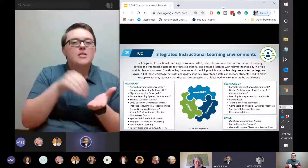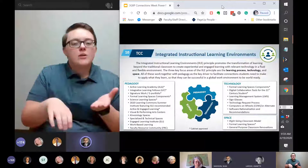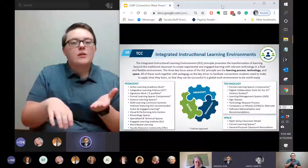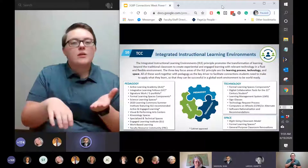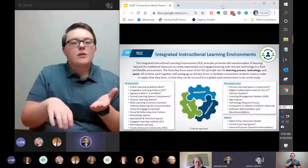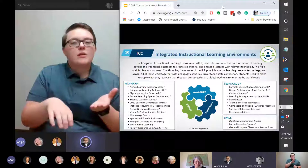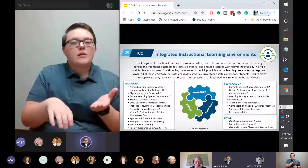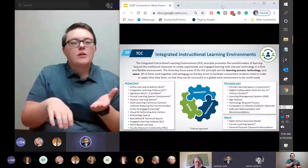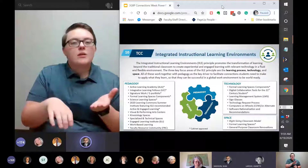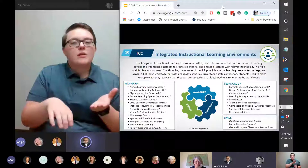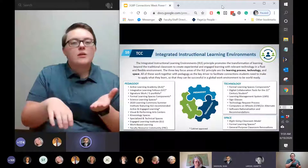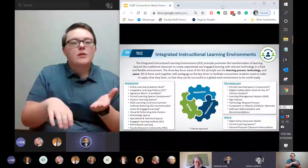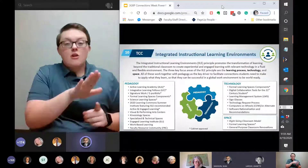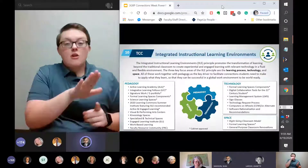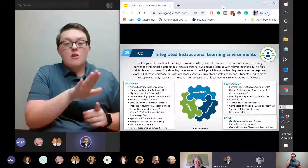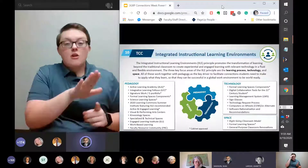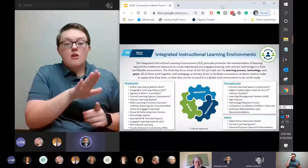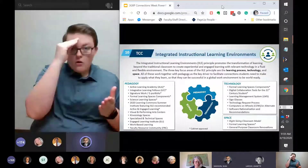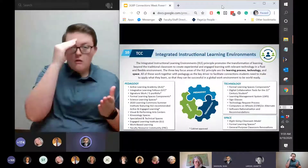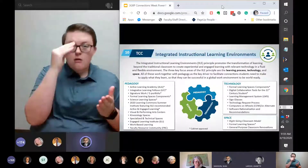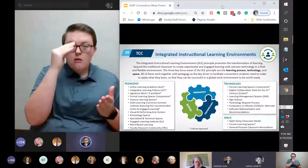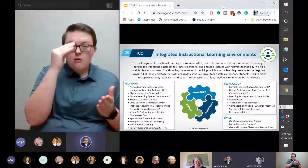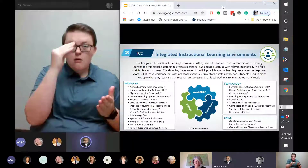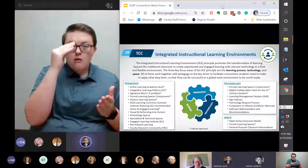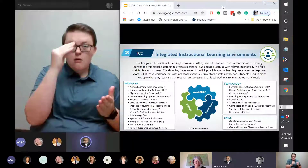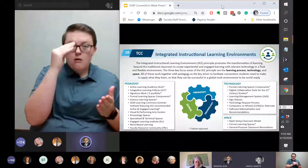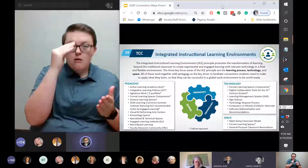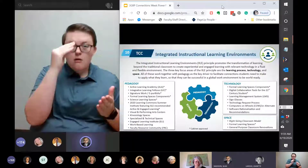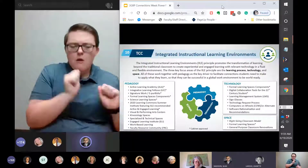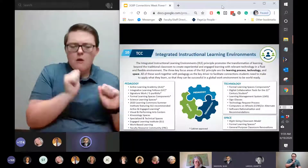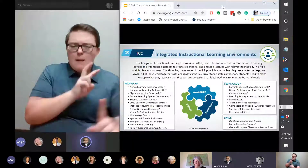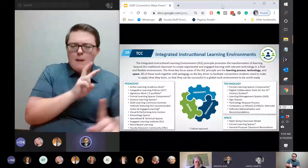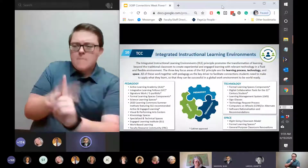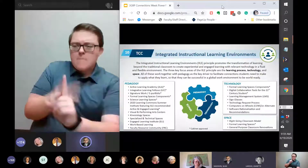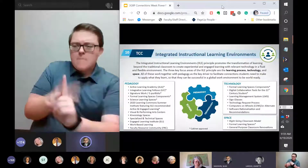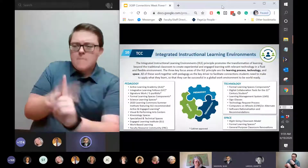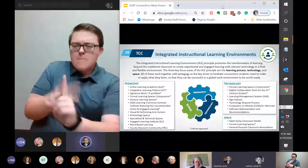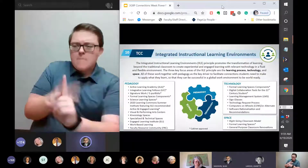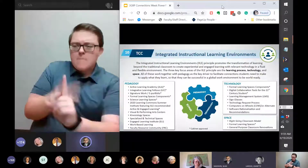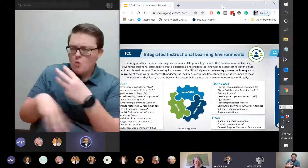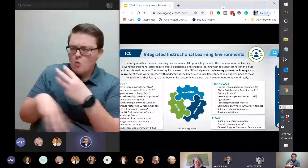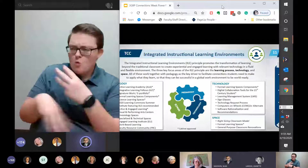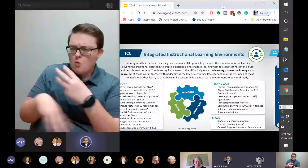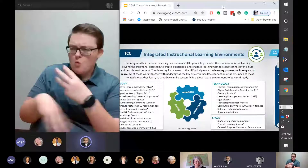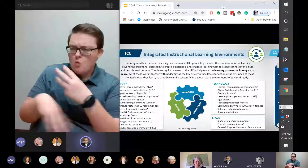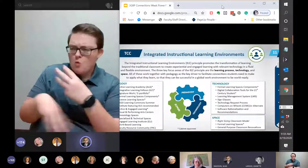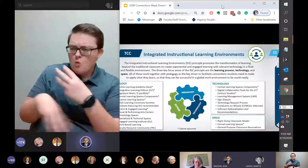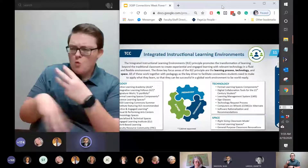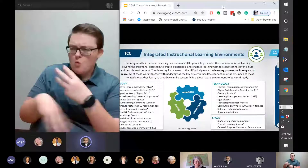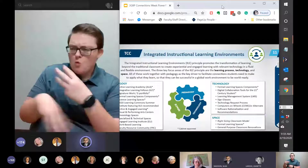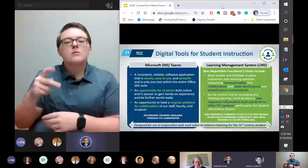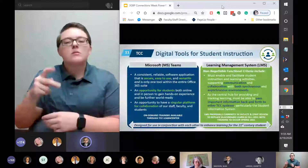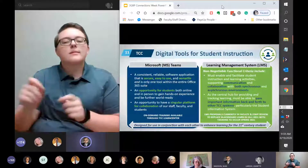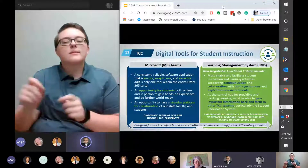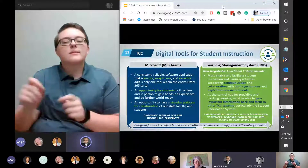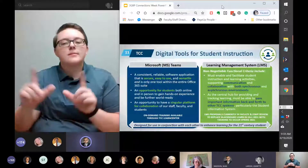become world-ready students, and some other areas as well. You can go to the next slide.